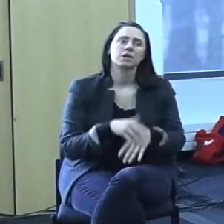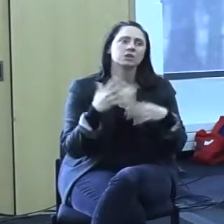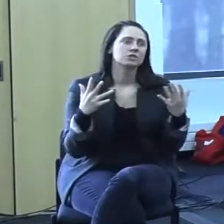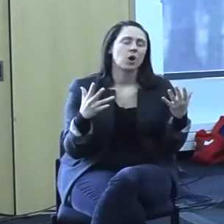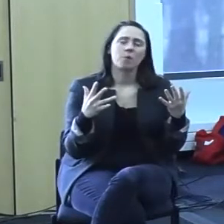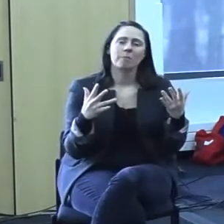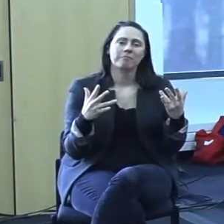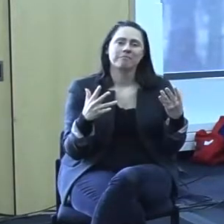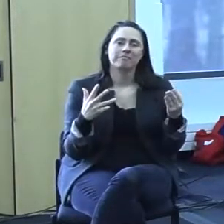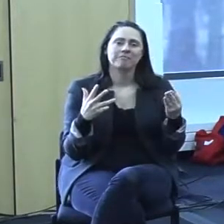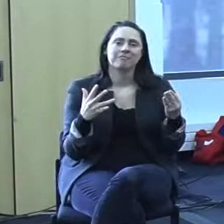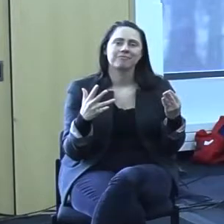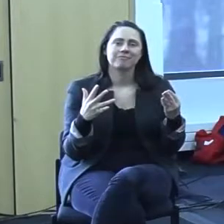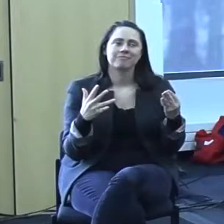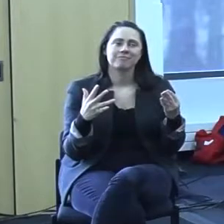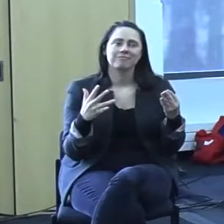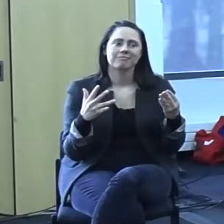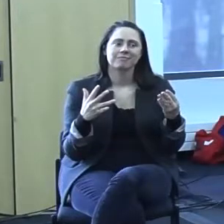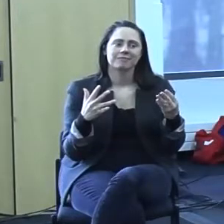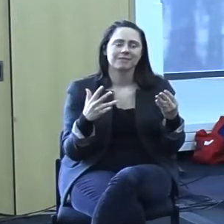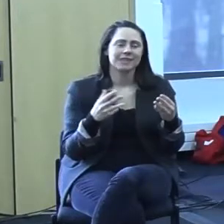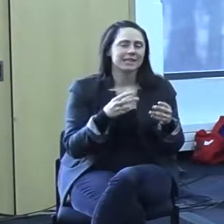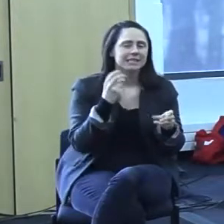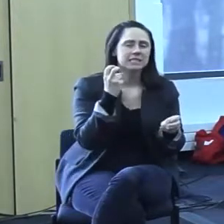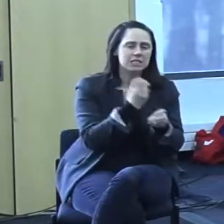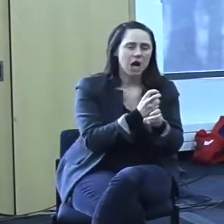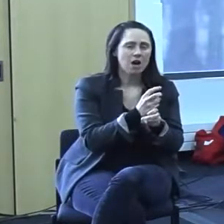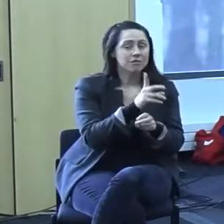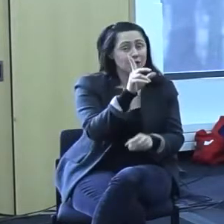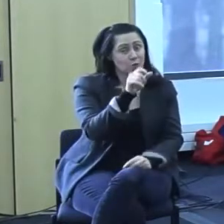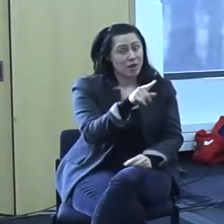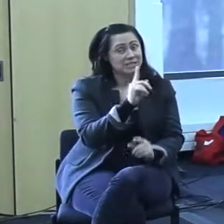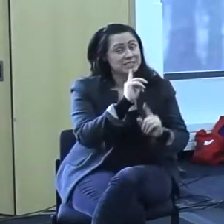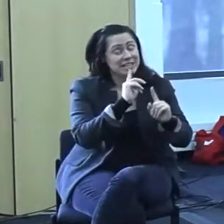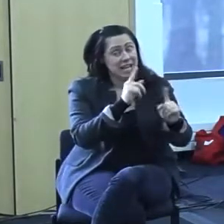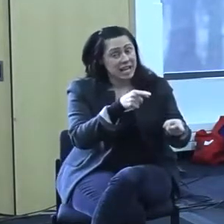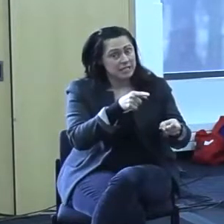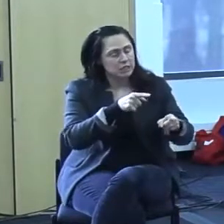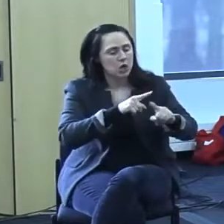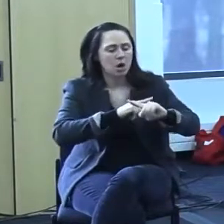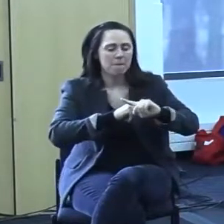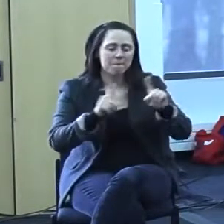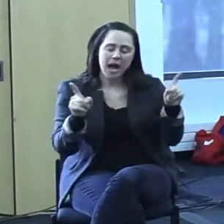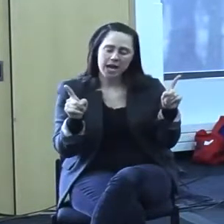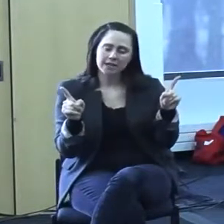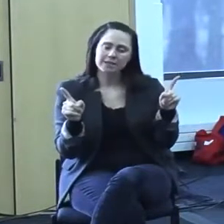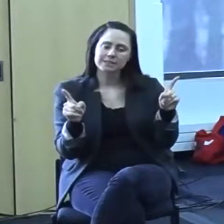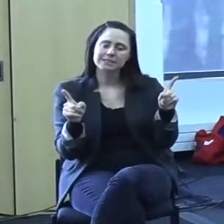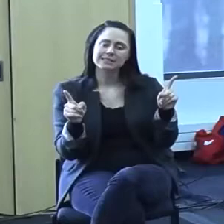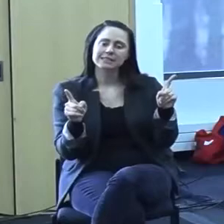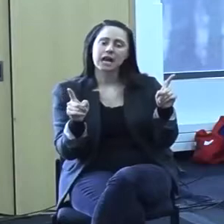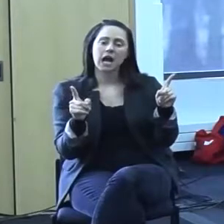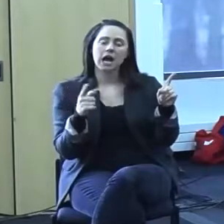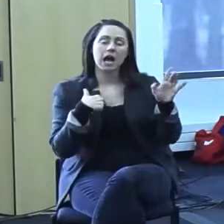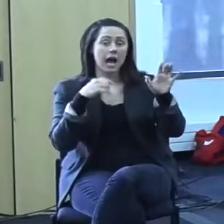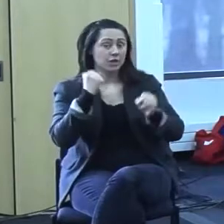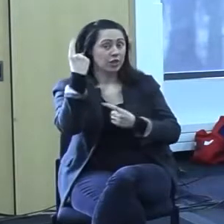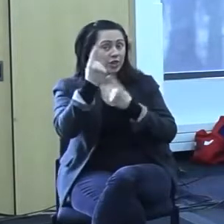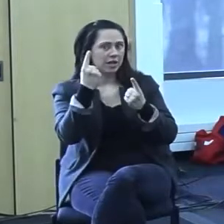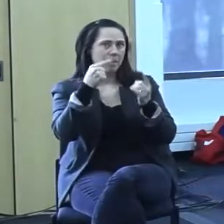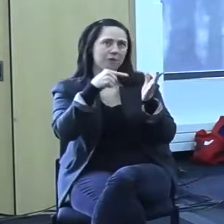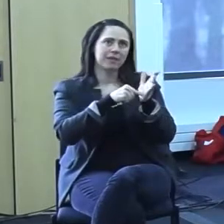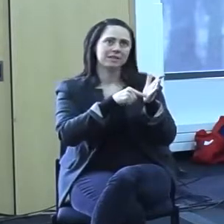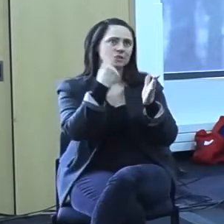So it's a tough question to answer, but it's like I could think about